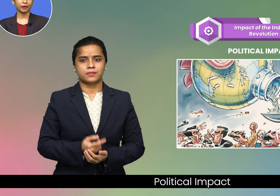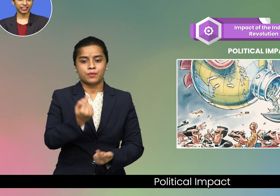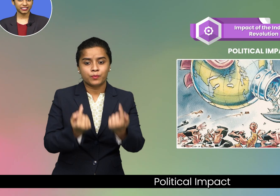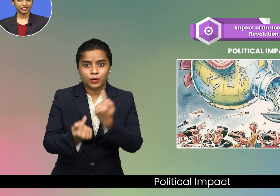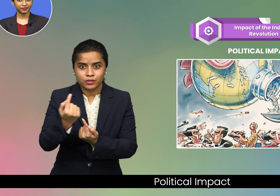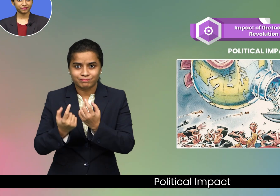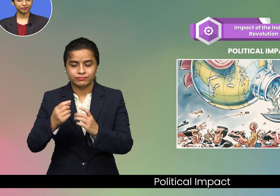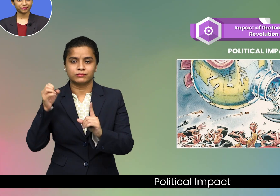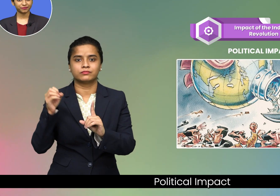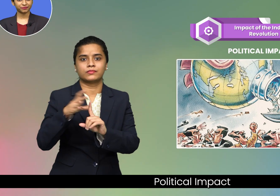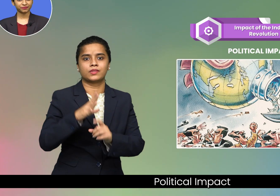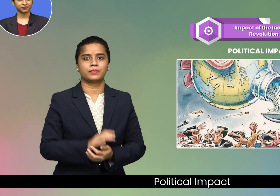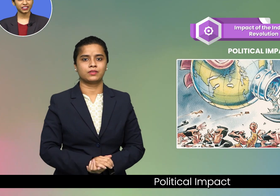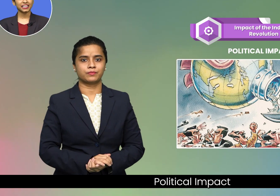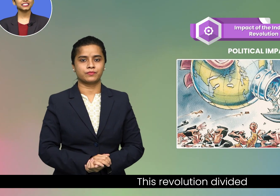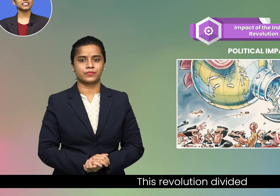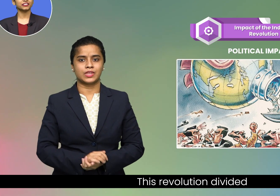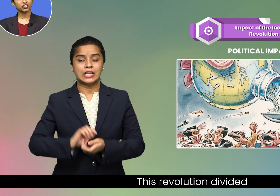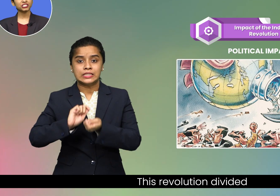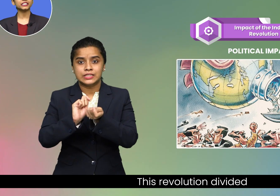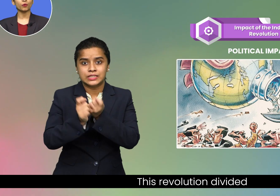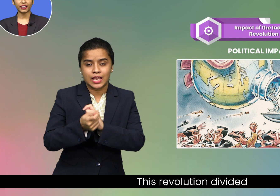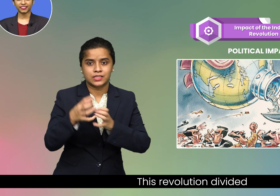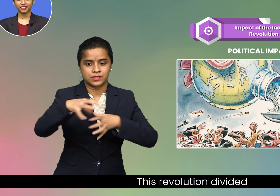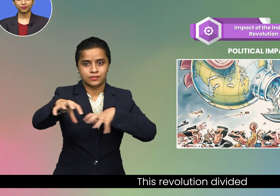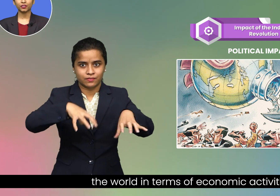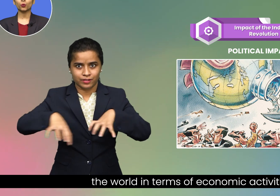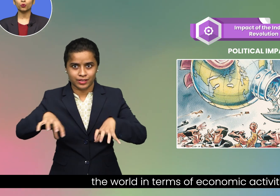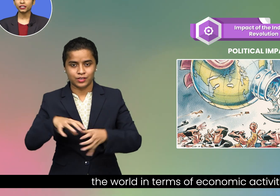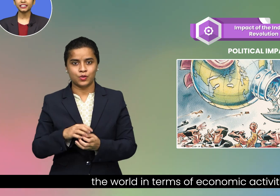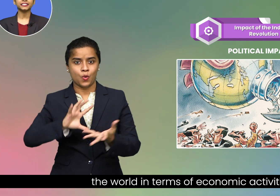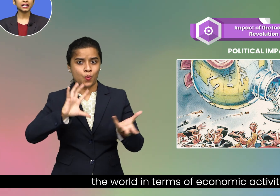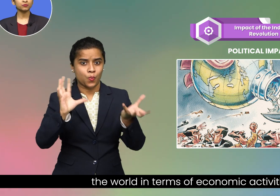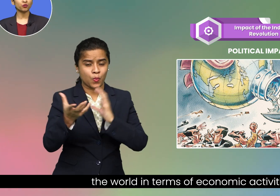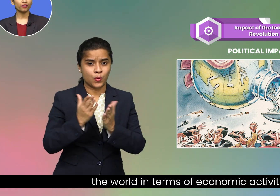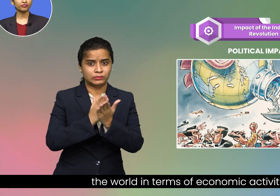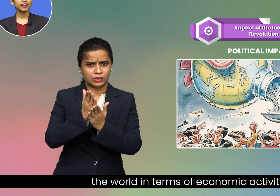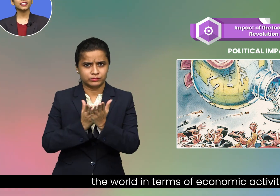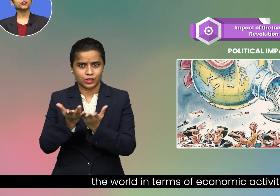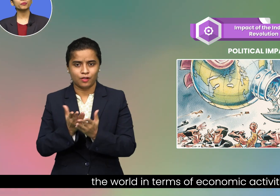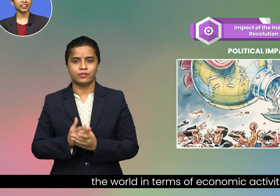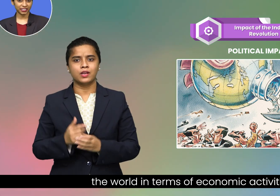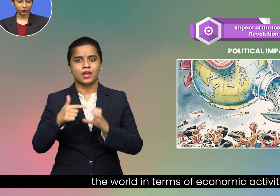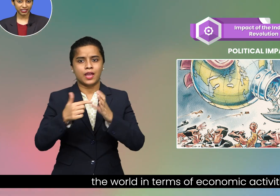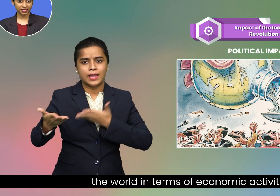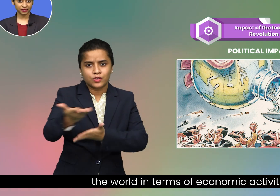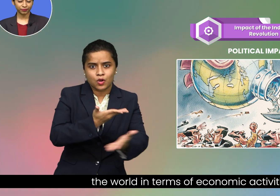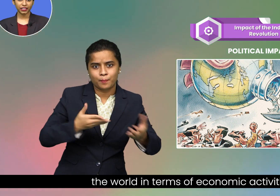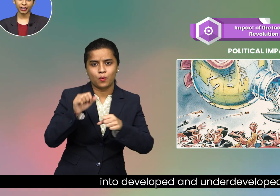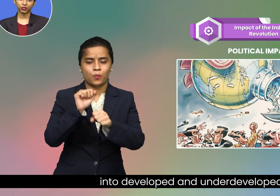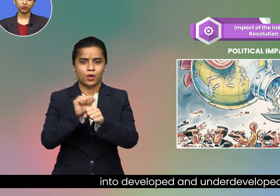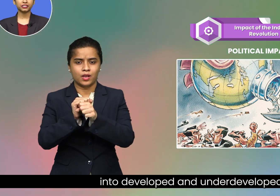Political impact. This revolution divided the world in terms of economic